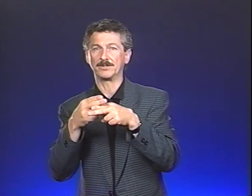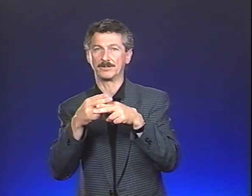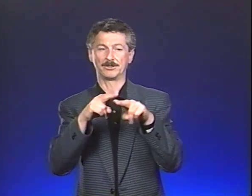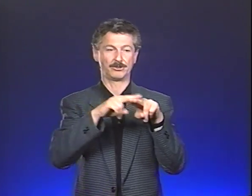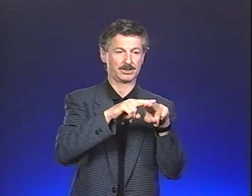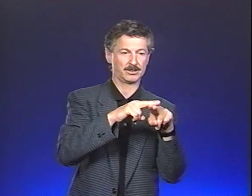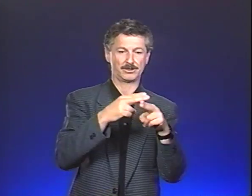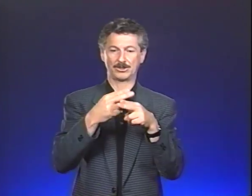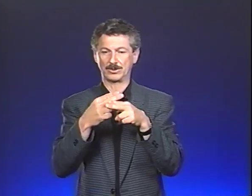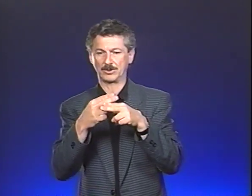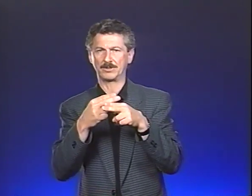train and short